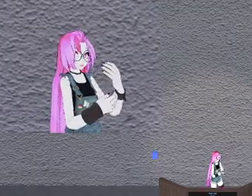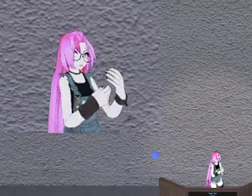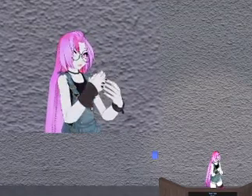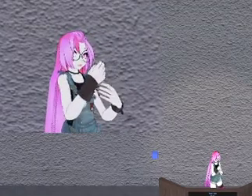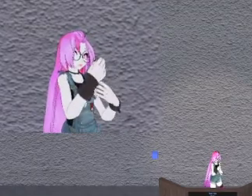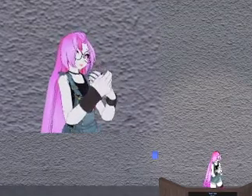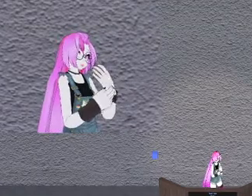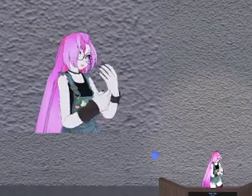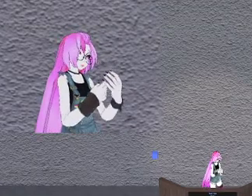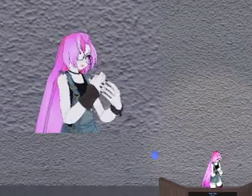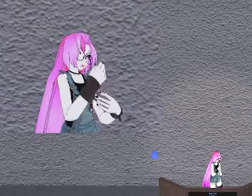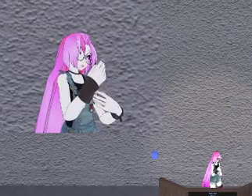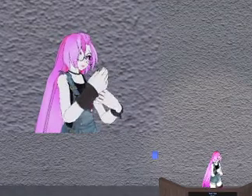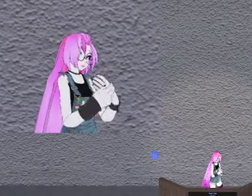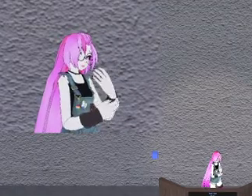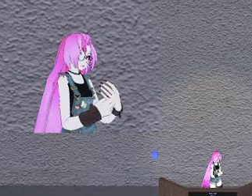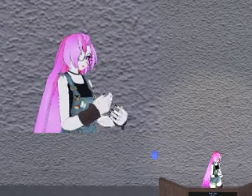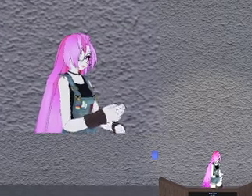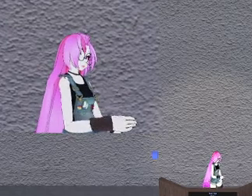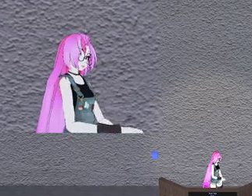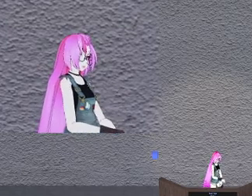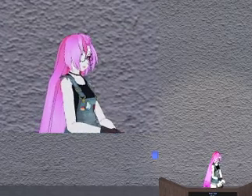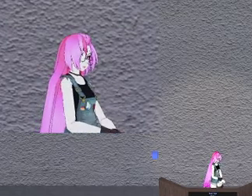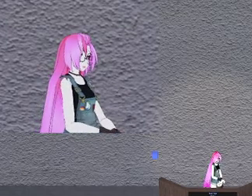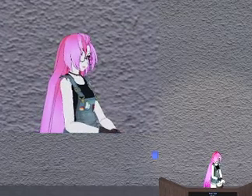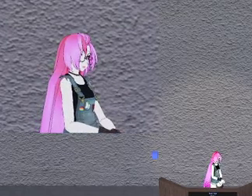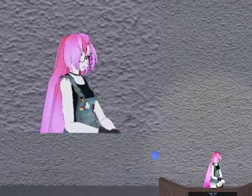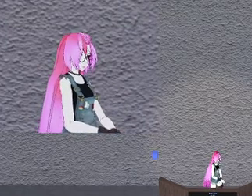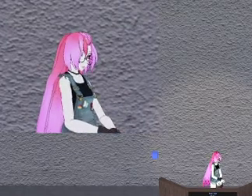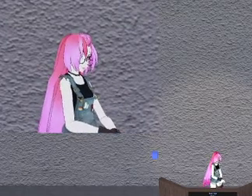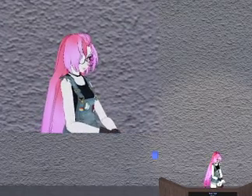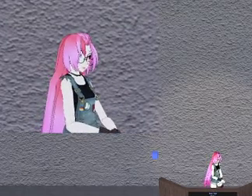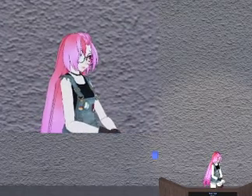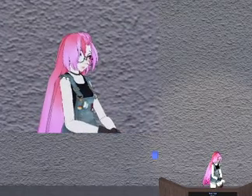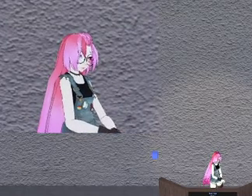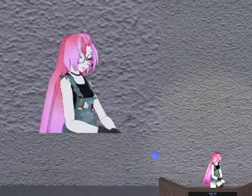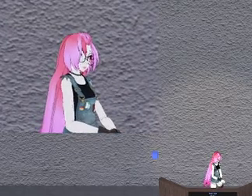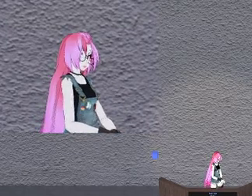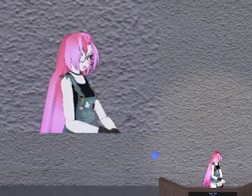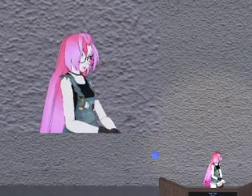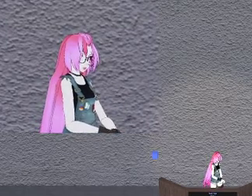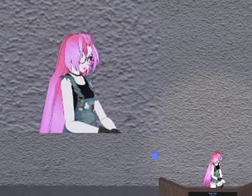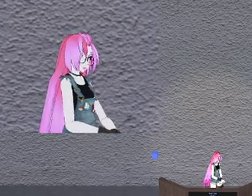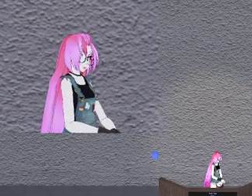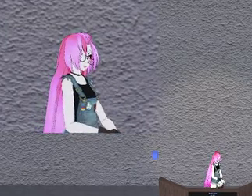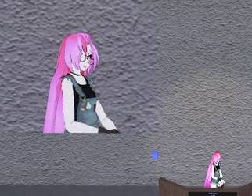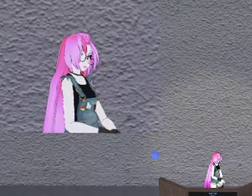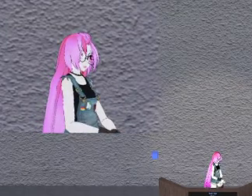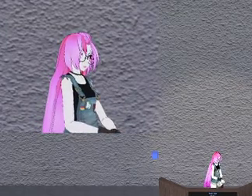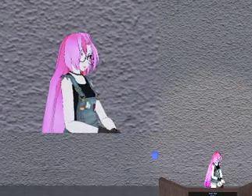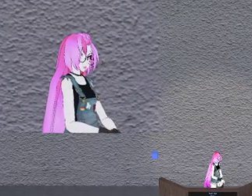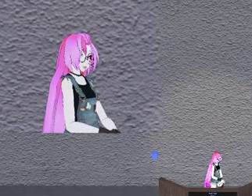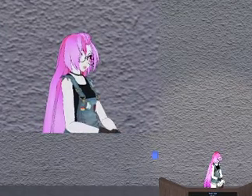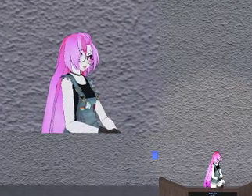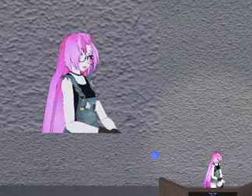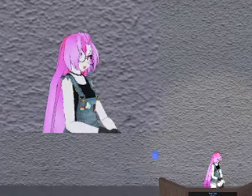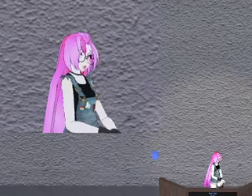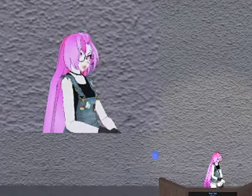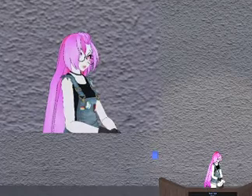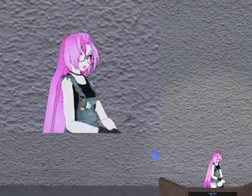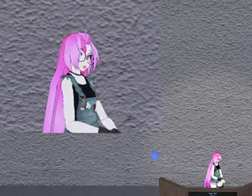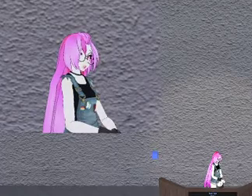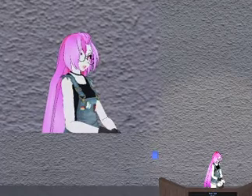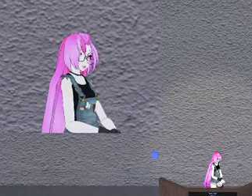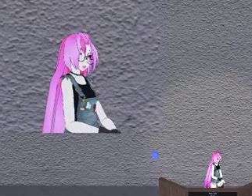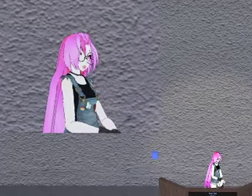word, or Yeah, like those settings, exactly what you mentioned before. yeah, That's yeah. what I So meant.